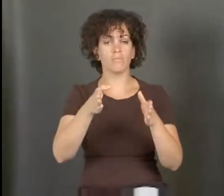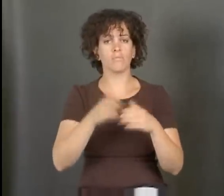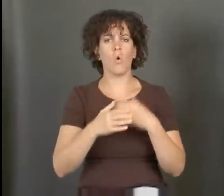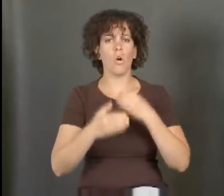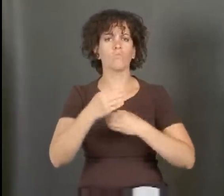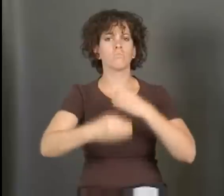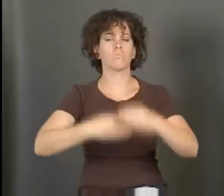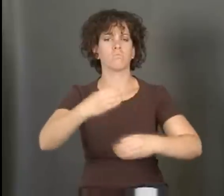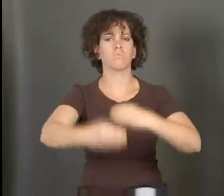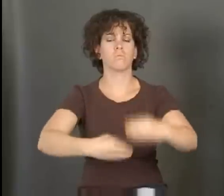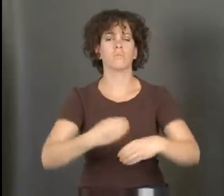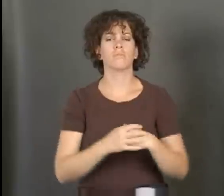Walkway.